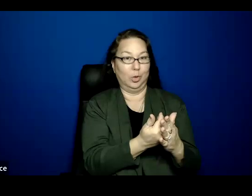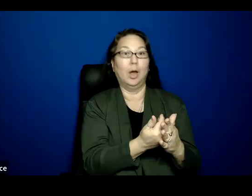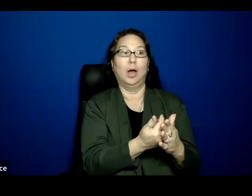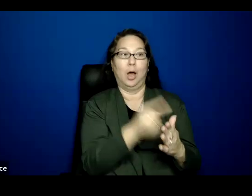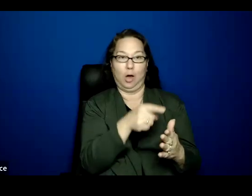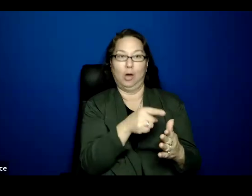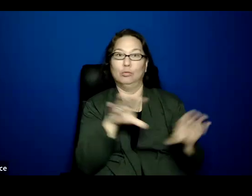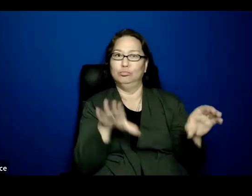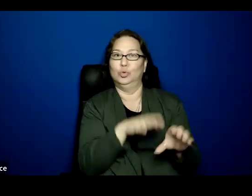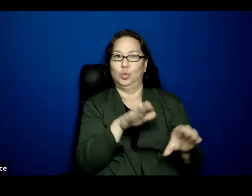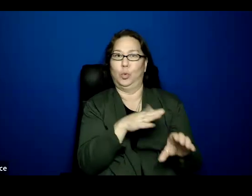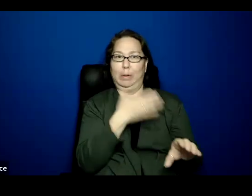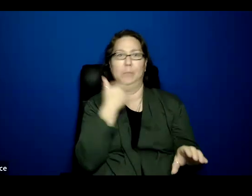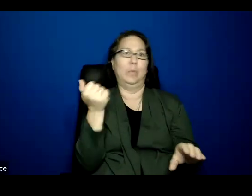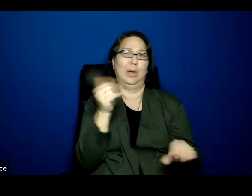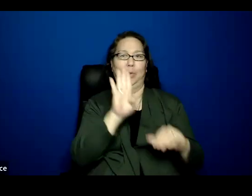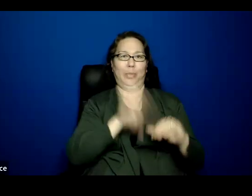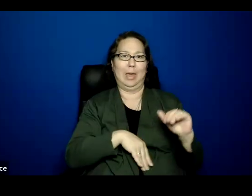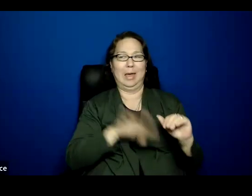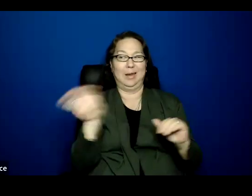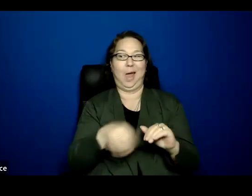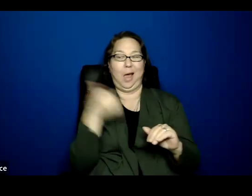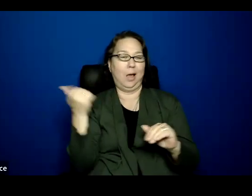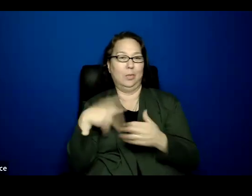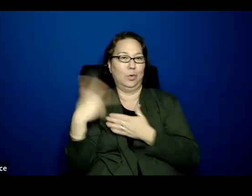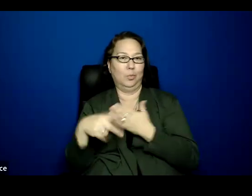outperforming in other programs that we have.